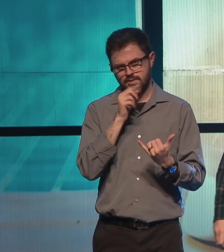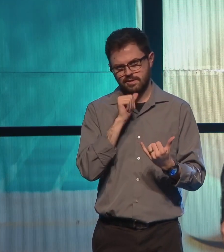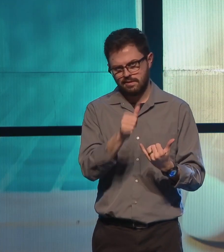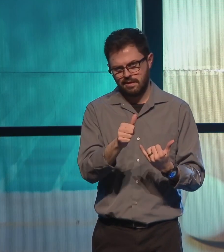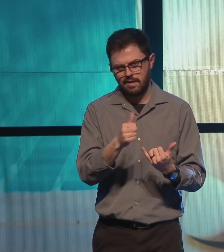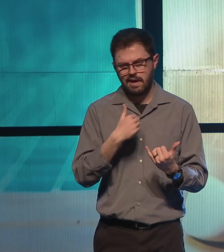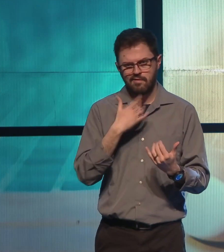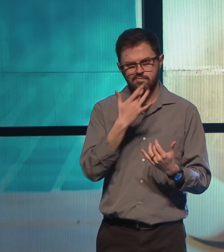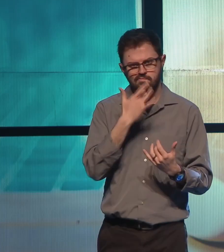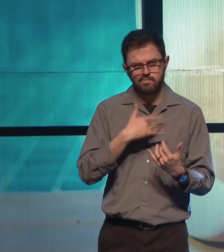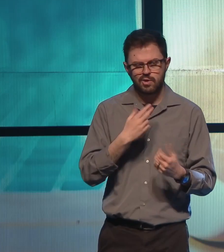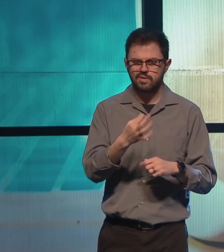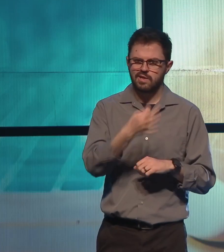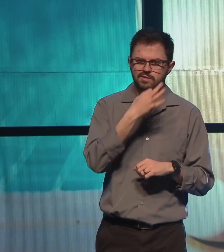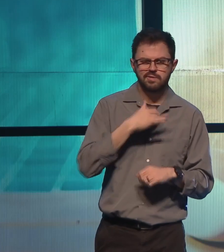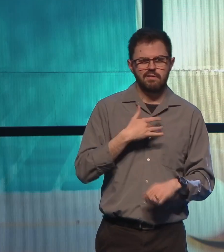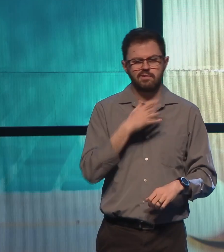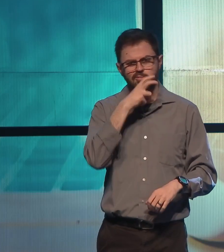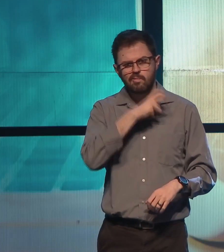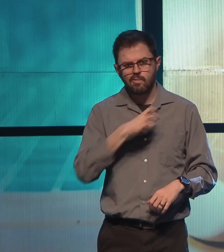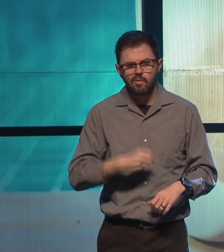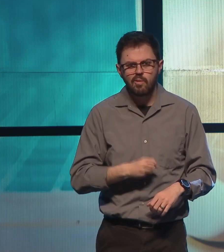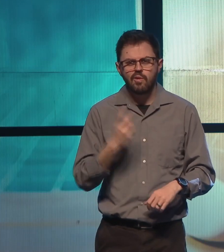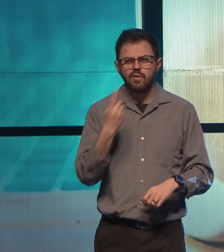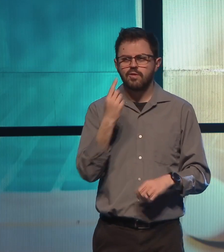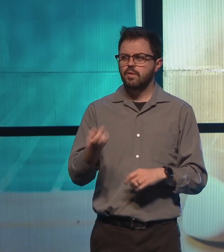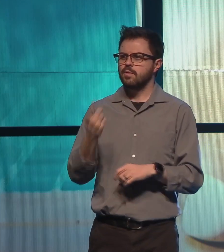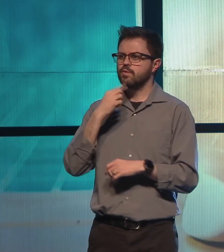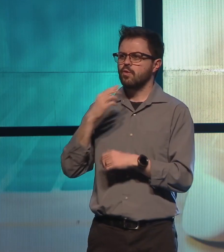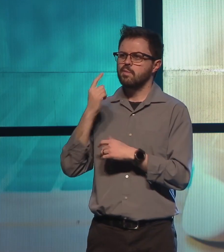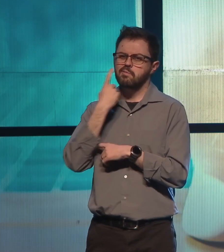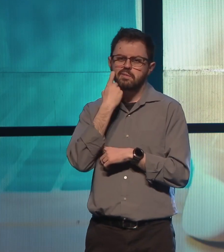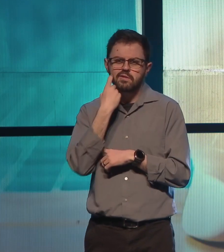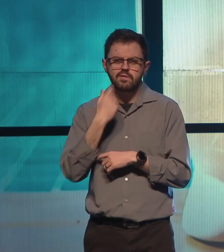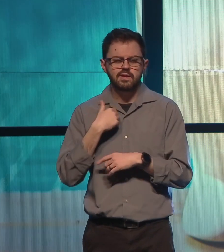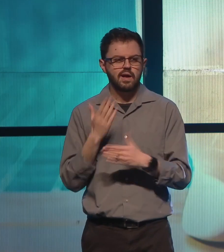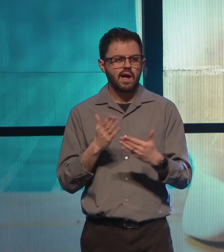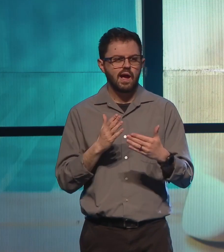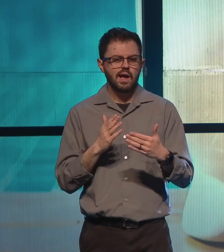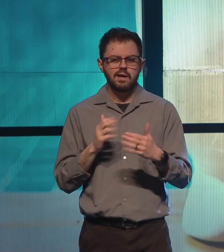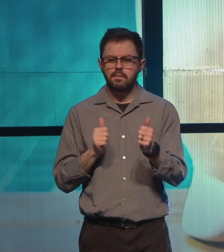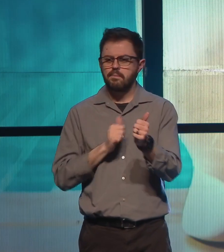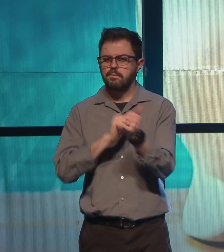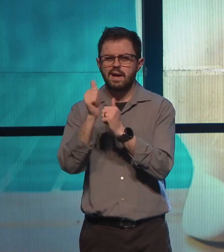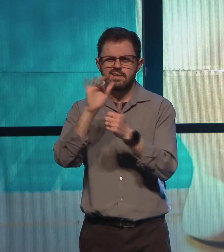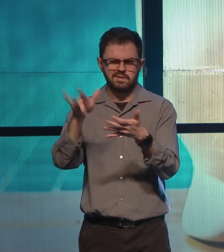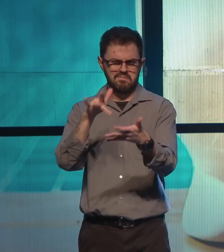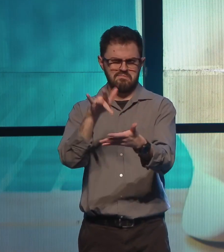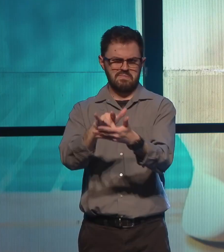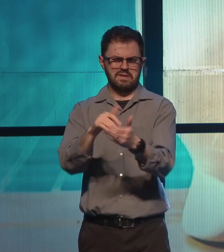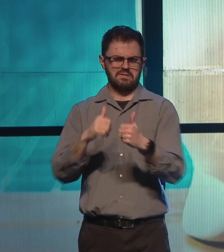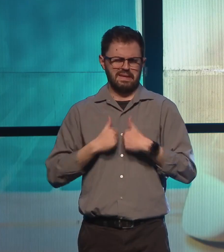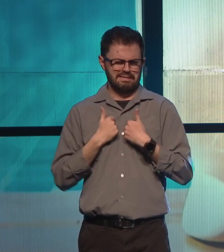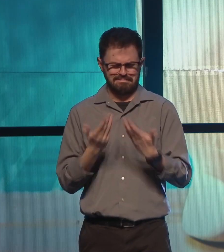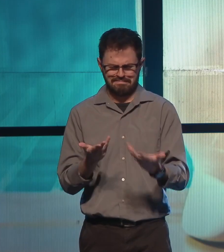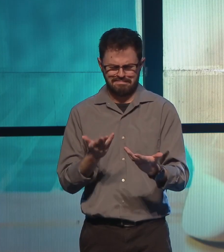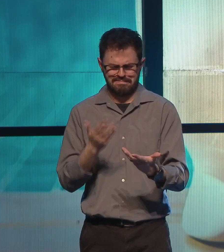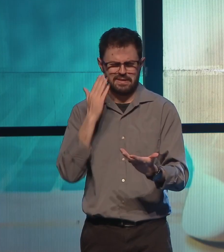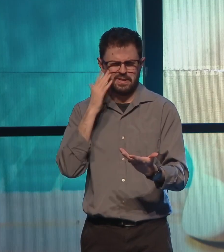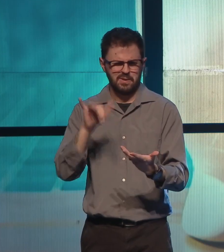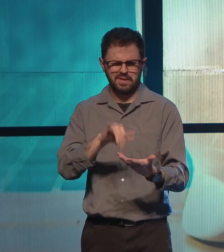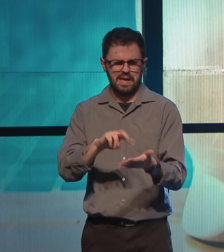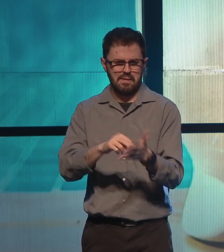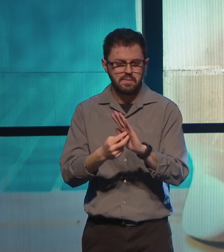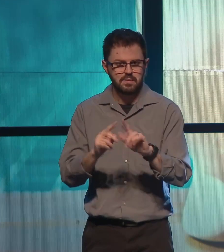definitely like, somebody told me that I crossed like mid. I don't know what that is, but I'm over